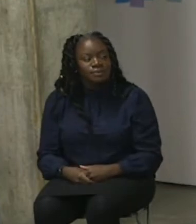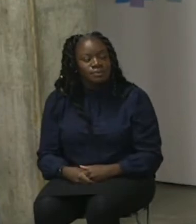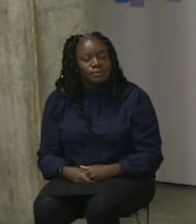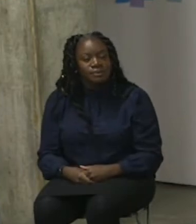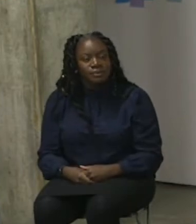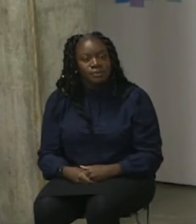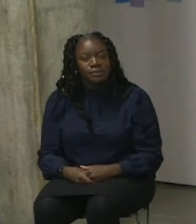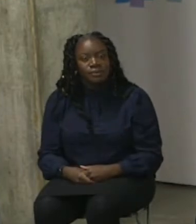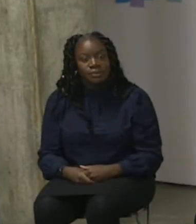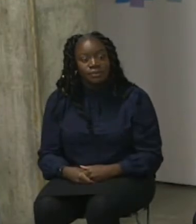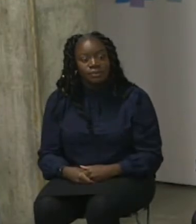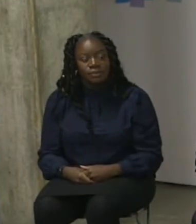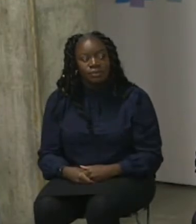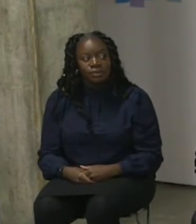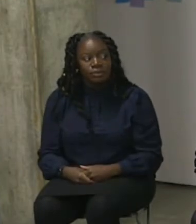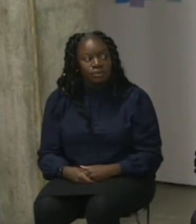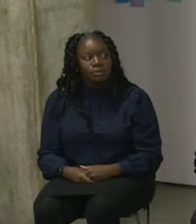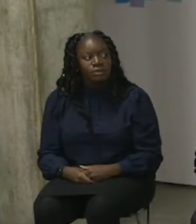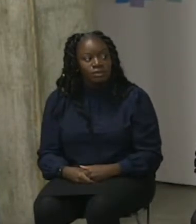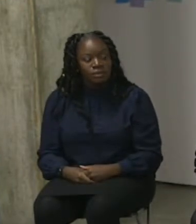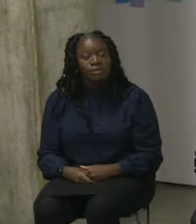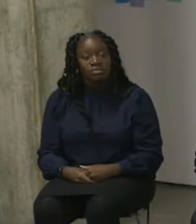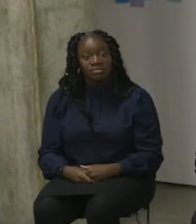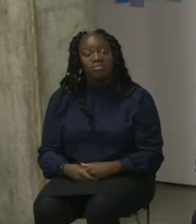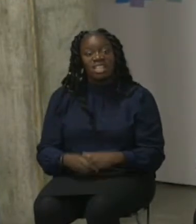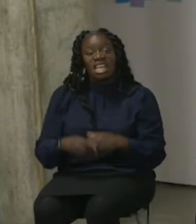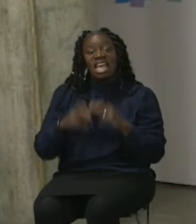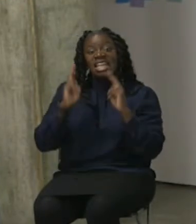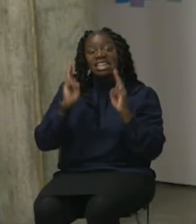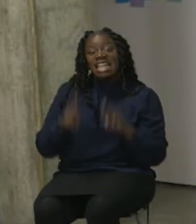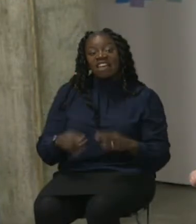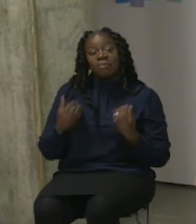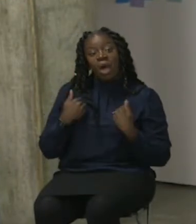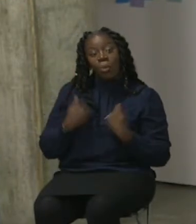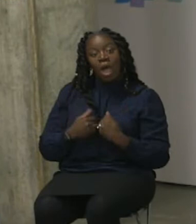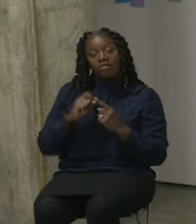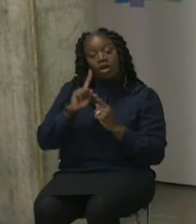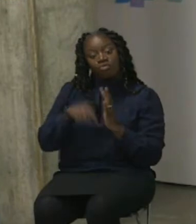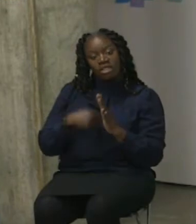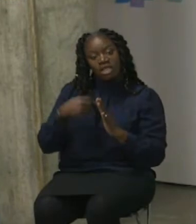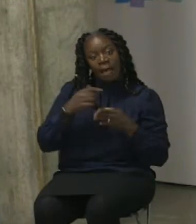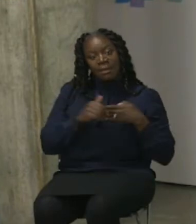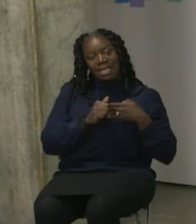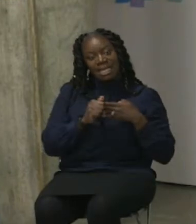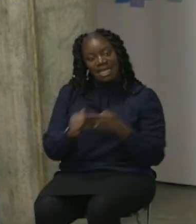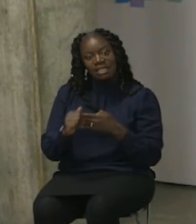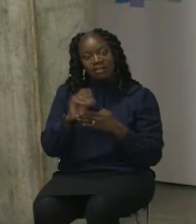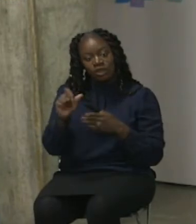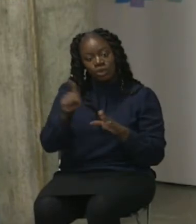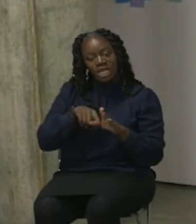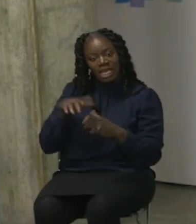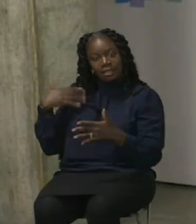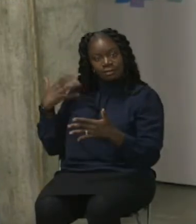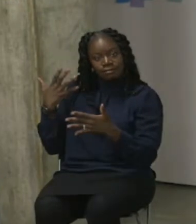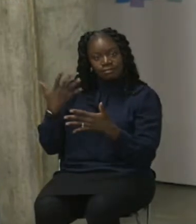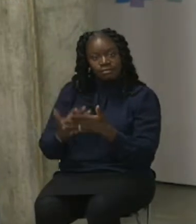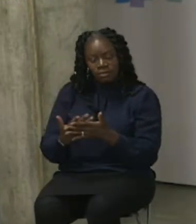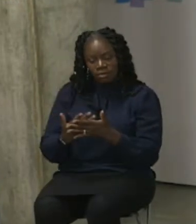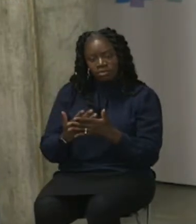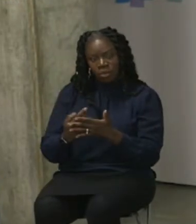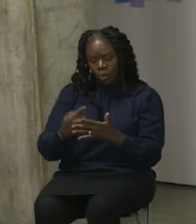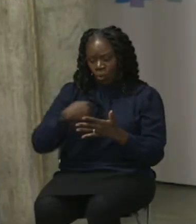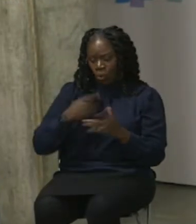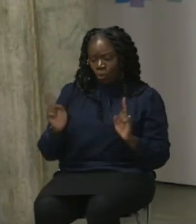So I've been leading the Deaths by Welfare project for a few years, and we investigate